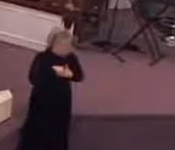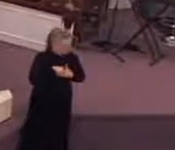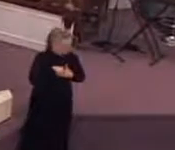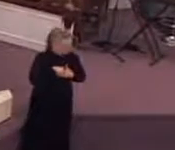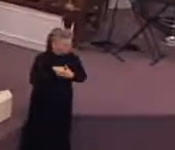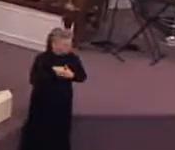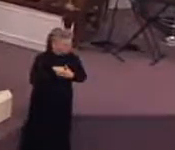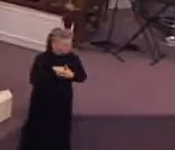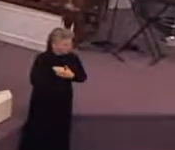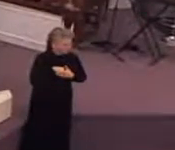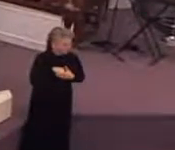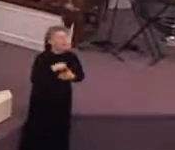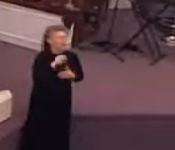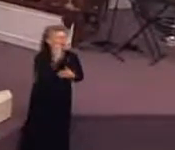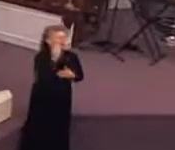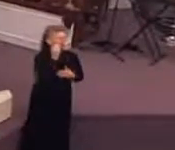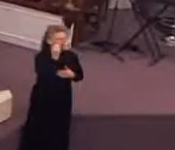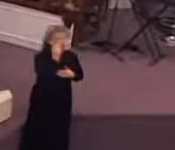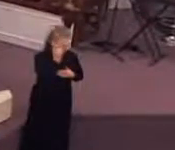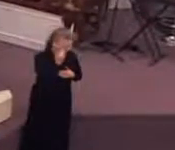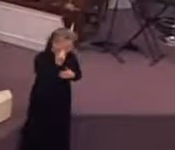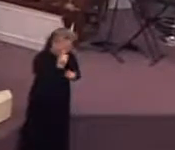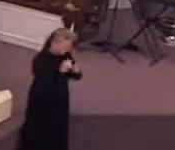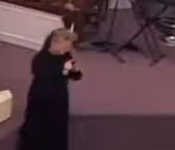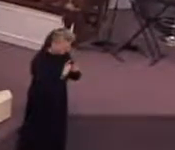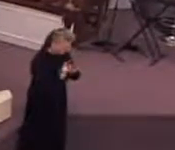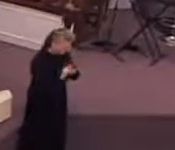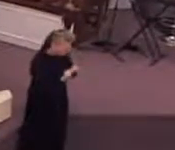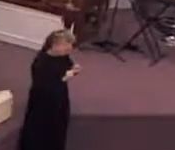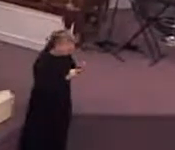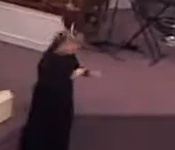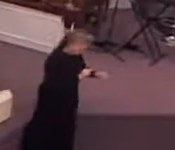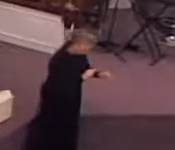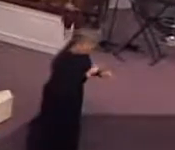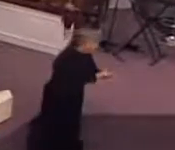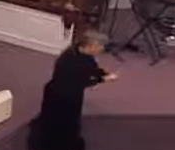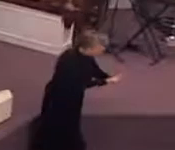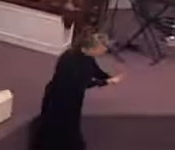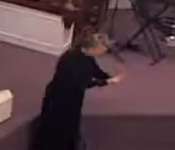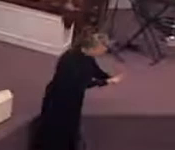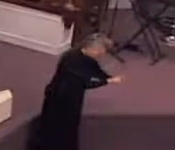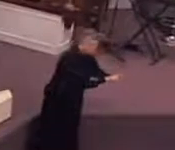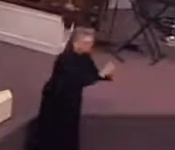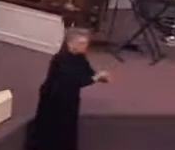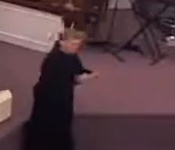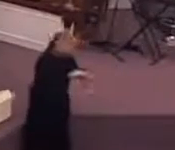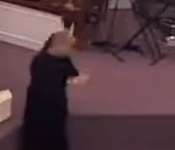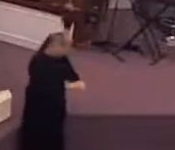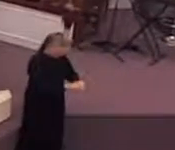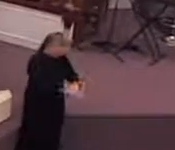walking, amen, and knowing a little bit about Jesus than having Christ in you, the hope of glory.